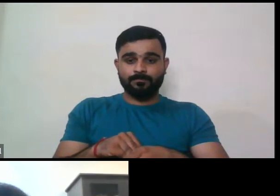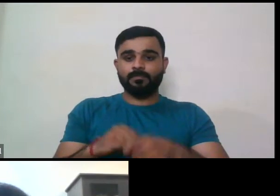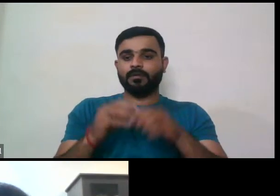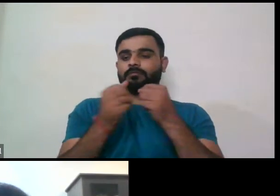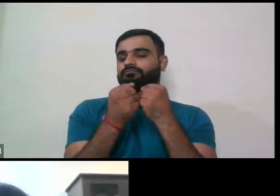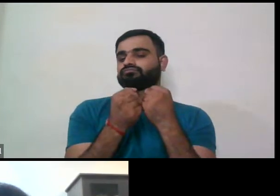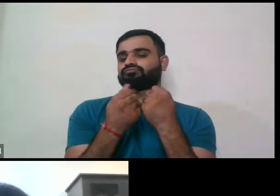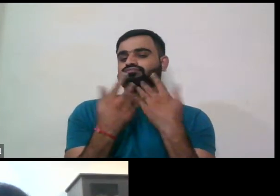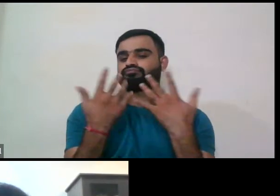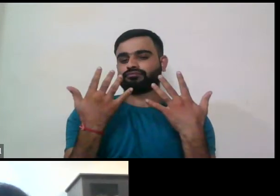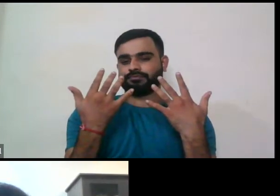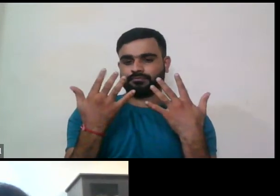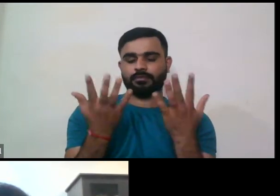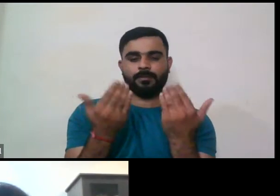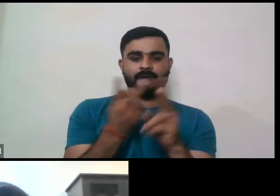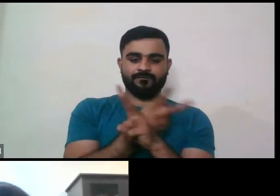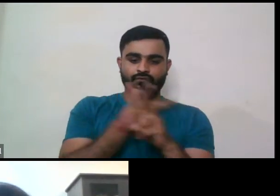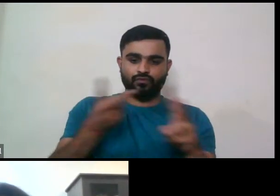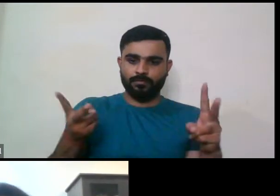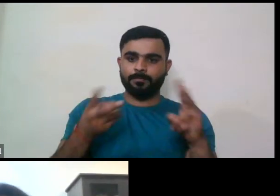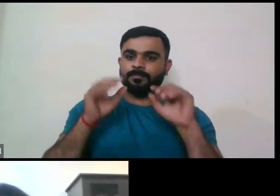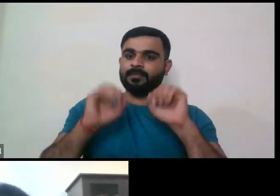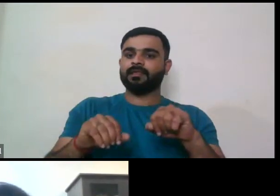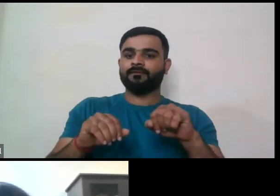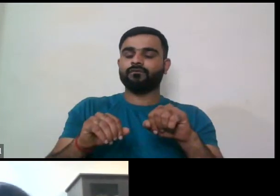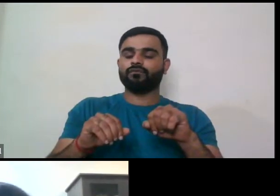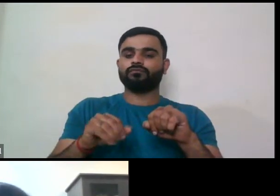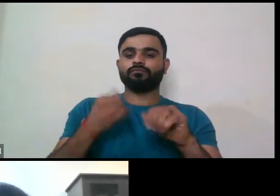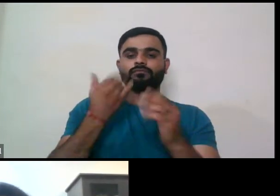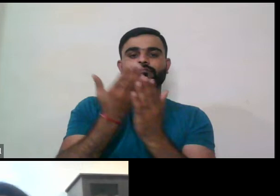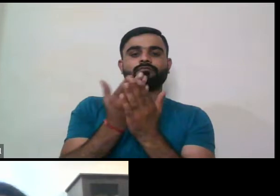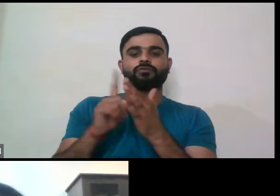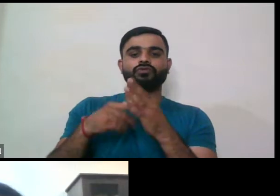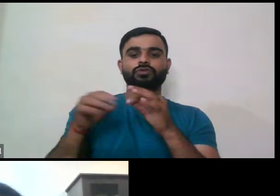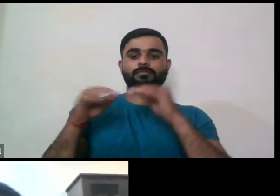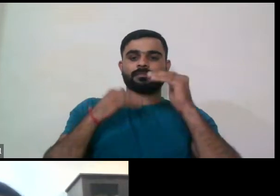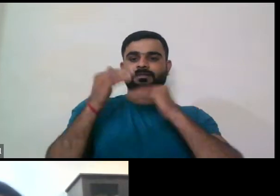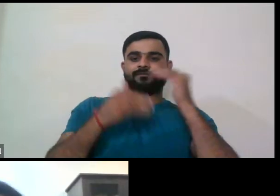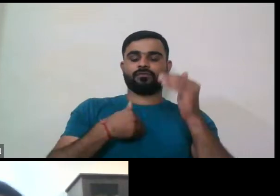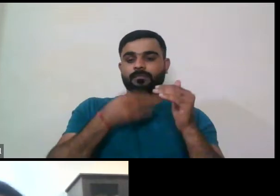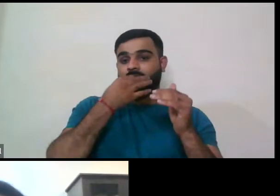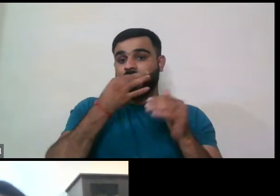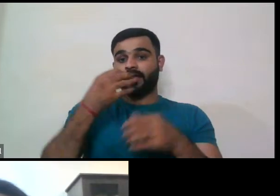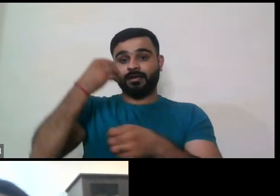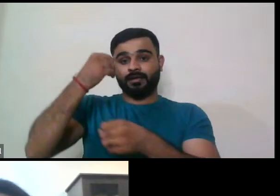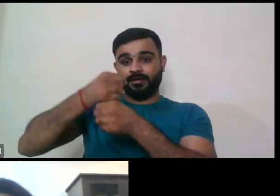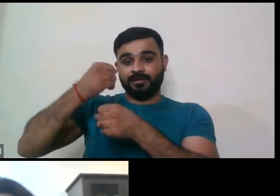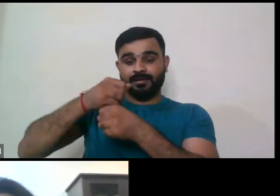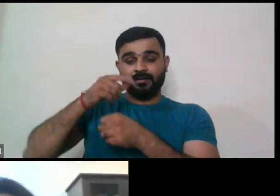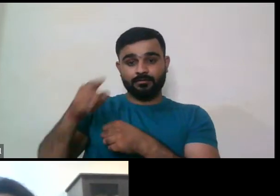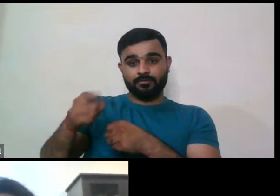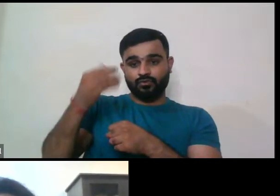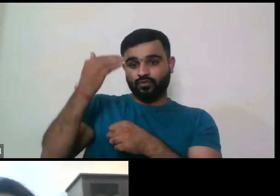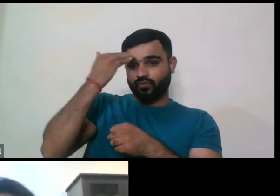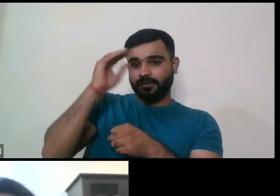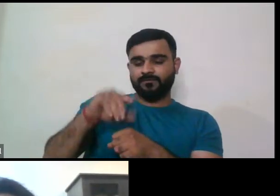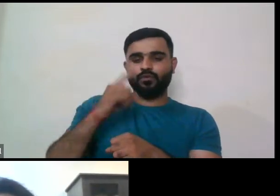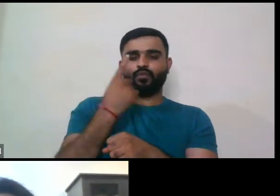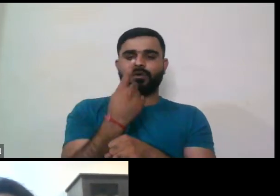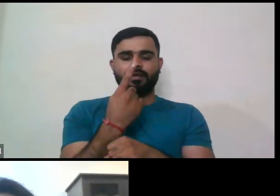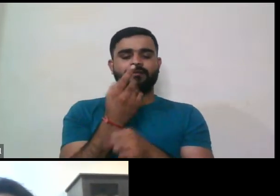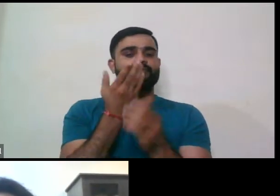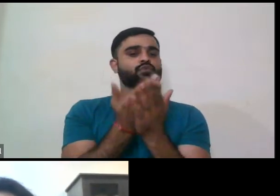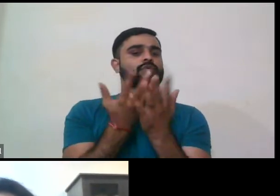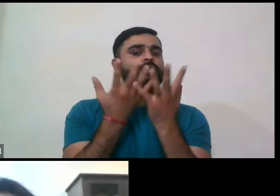of positives to having this kind of a high retirement age. But my ask for the government, if I had to one thing on that wish